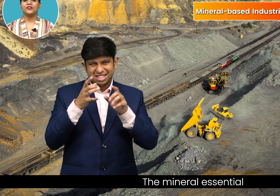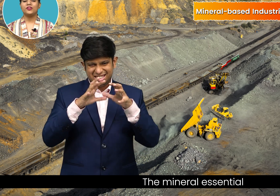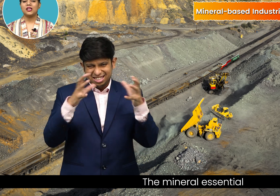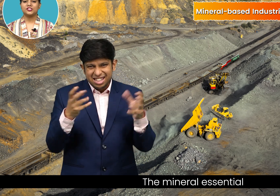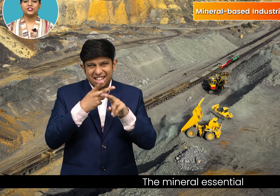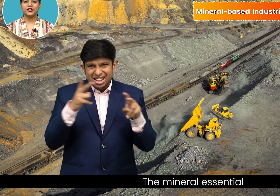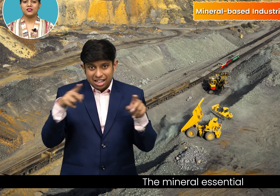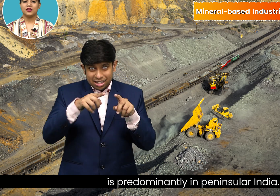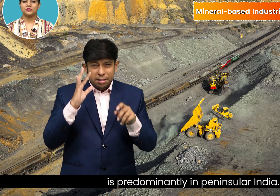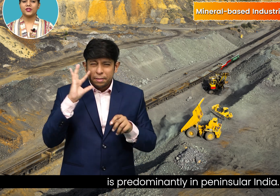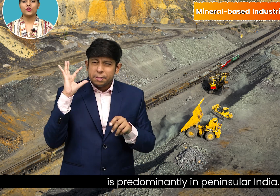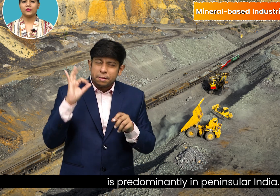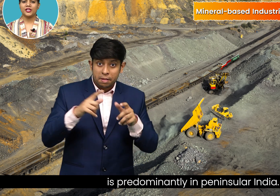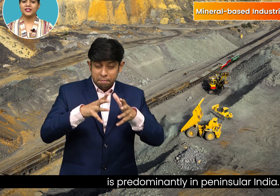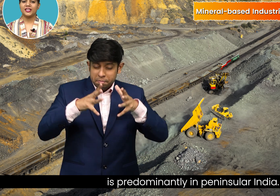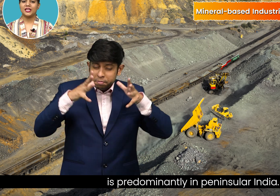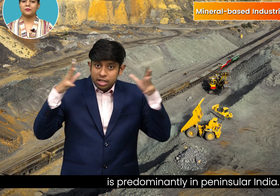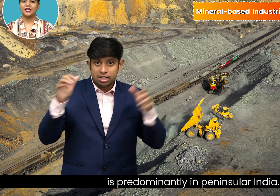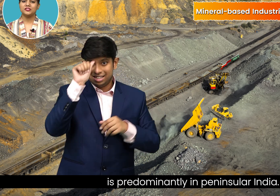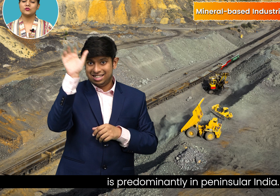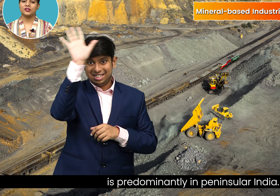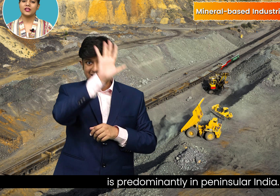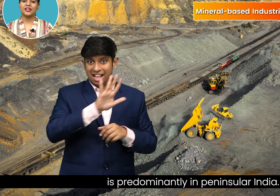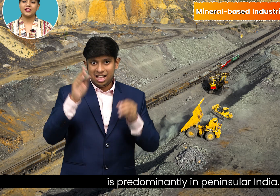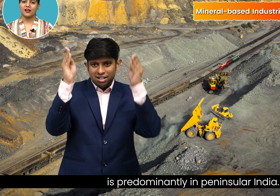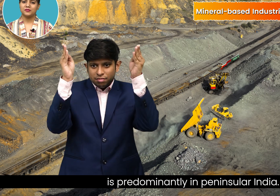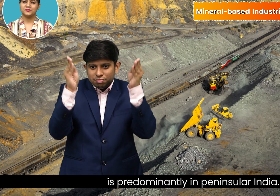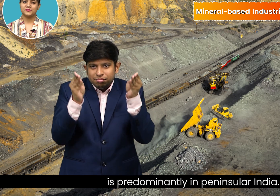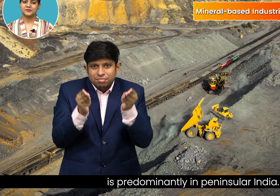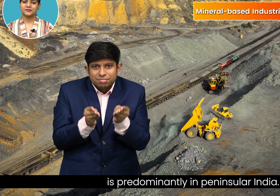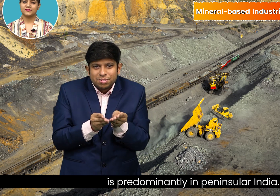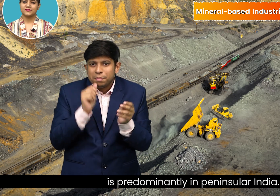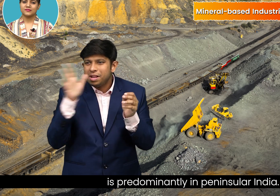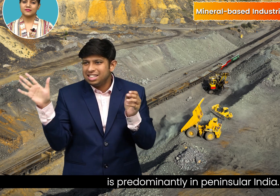The mineral essential is predominantly in peninsular India.